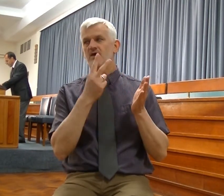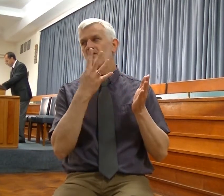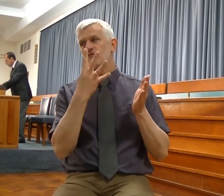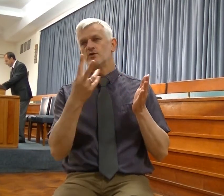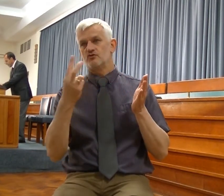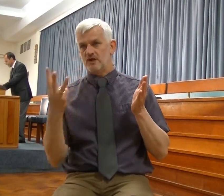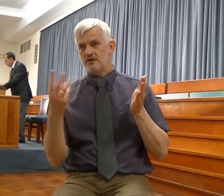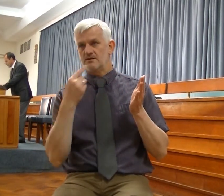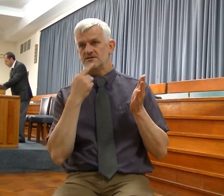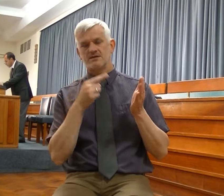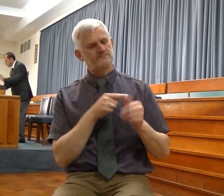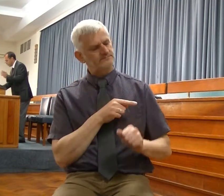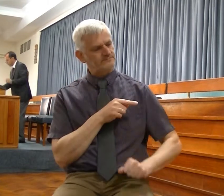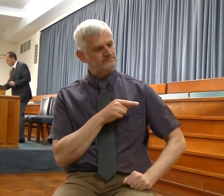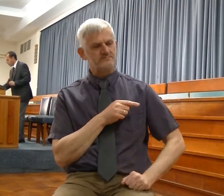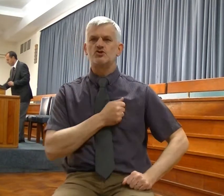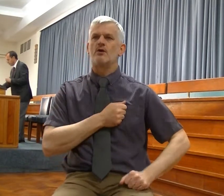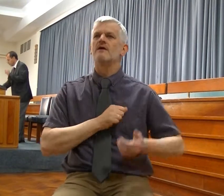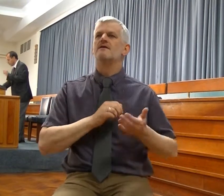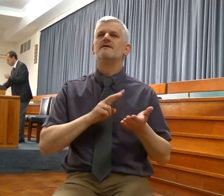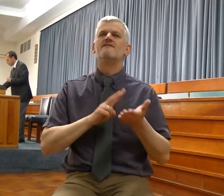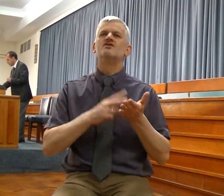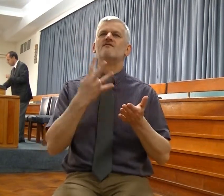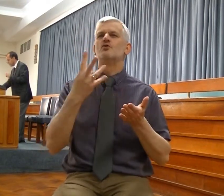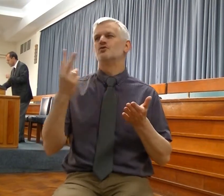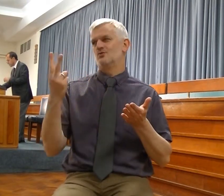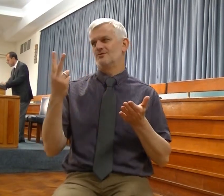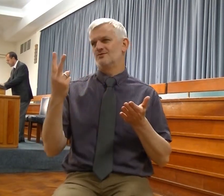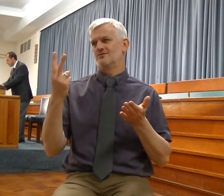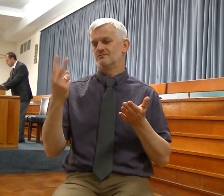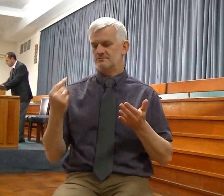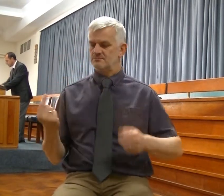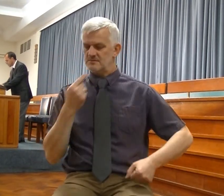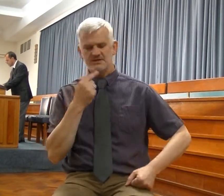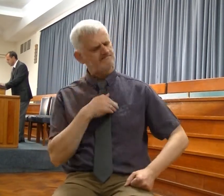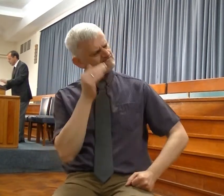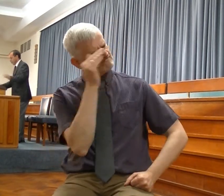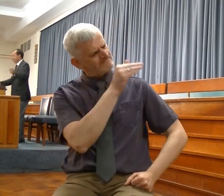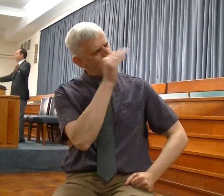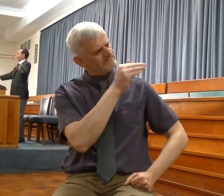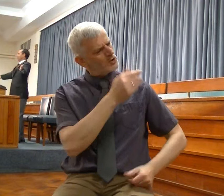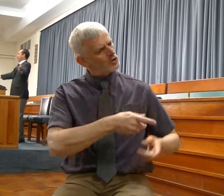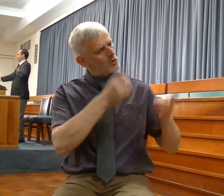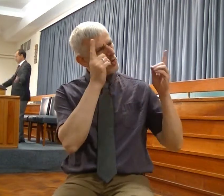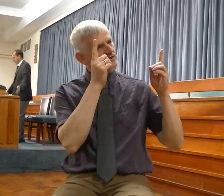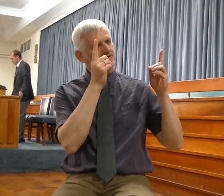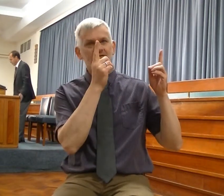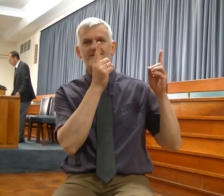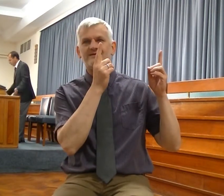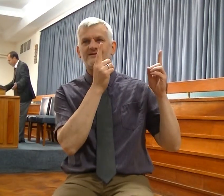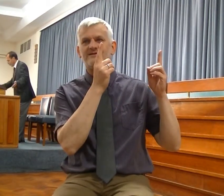43, he said, verse 42, I beg your pardon, verse 42, and he said unto Jesus,